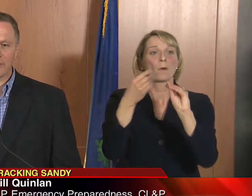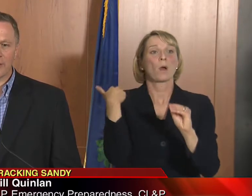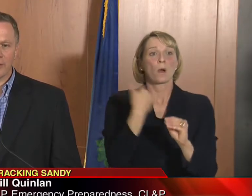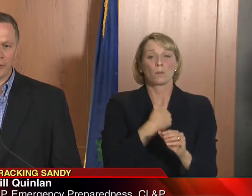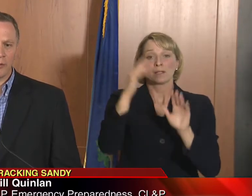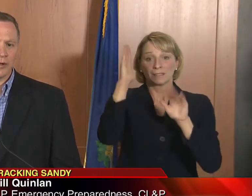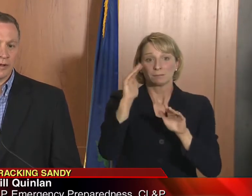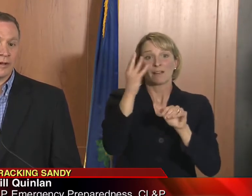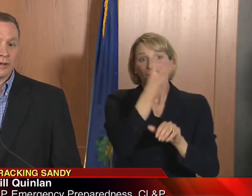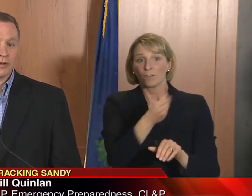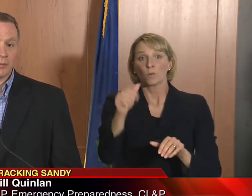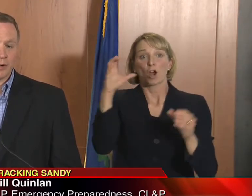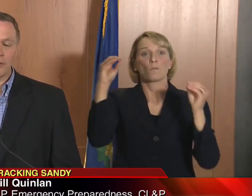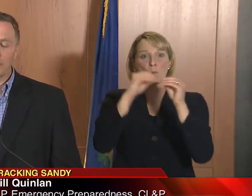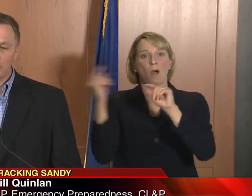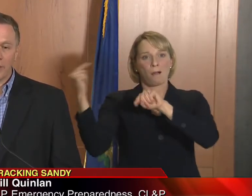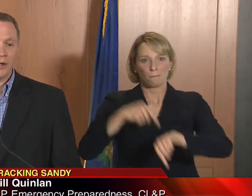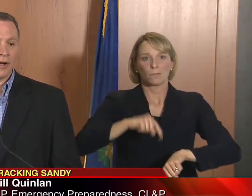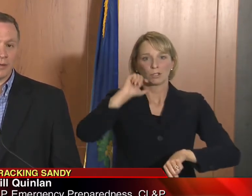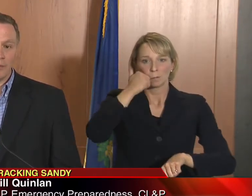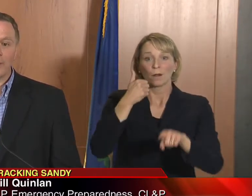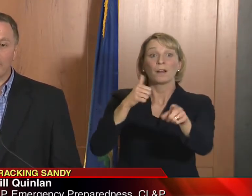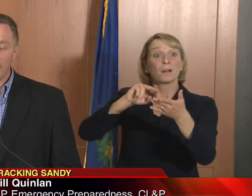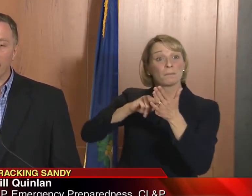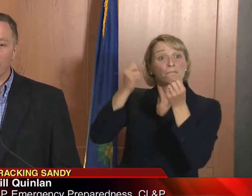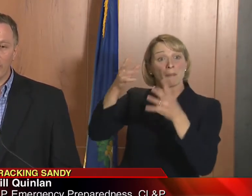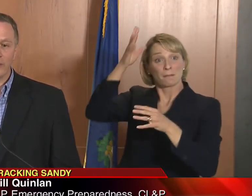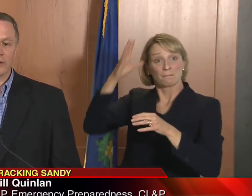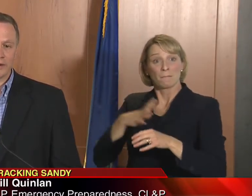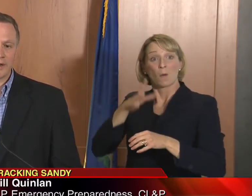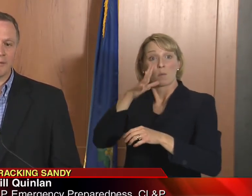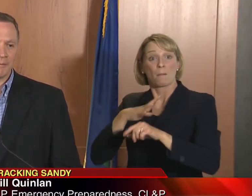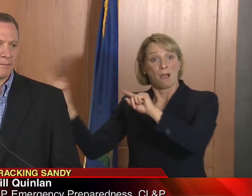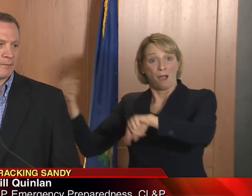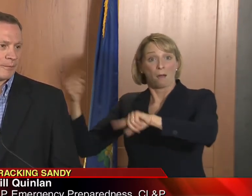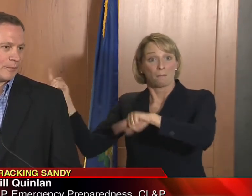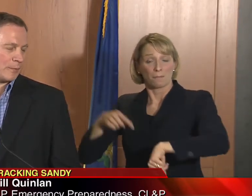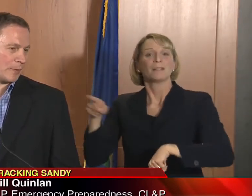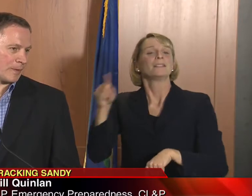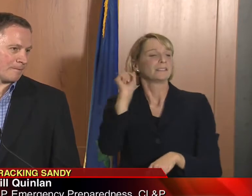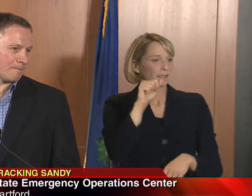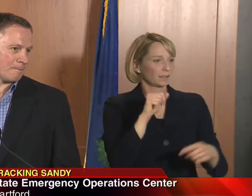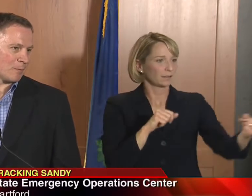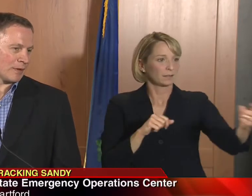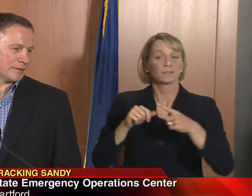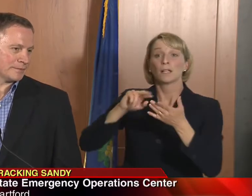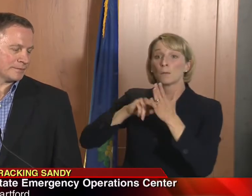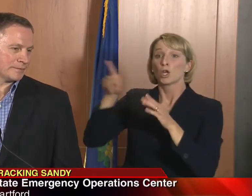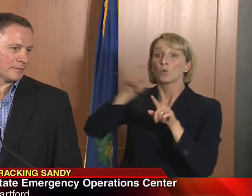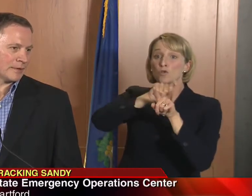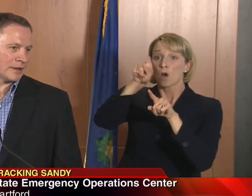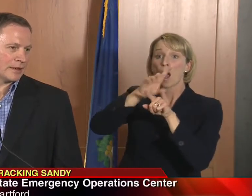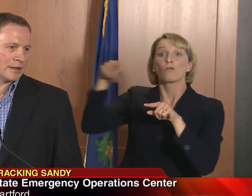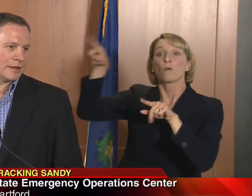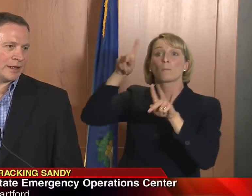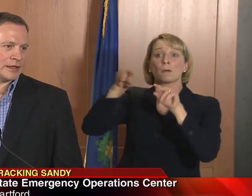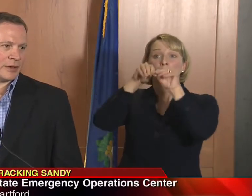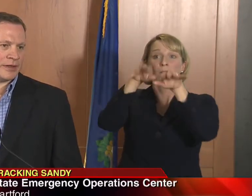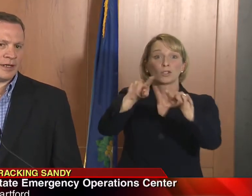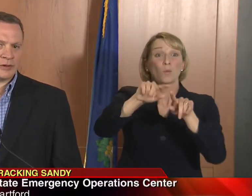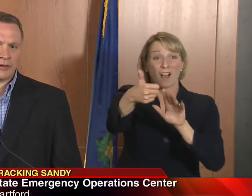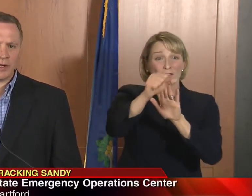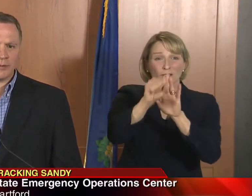expect several hundred more. So they're on the tomorrow. Road. Yeah. Many are on their way here to the state. Is it that you're calling and they're already heading elsewhere? Or?